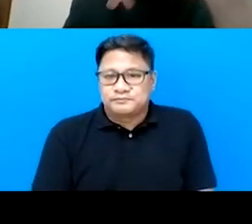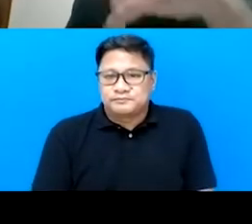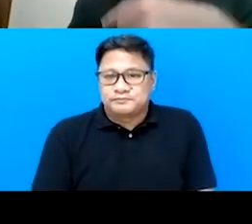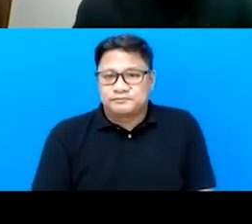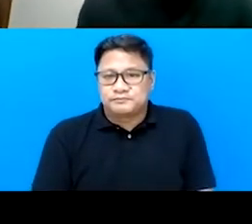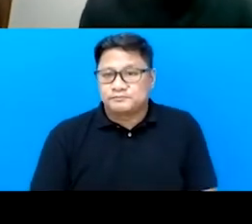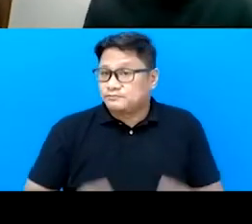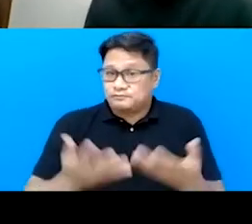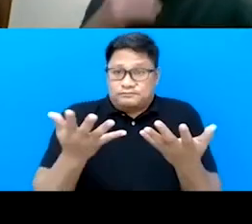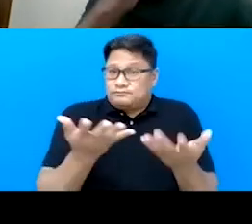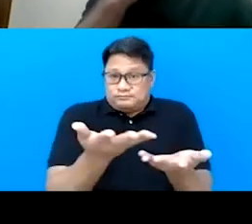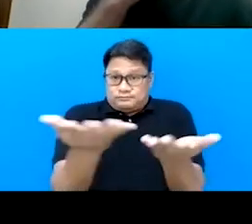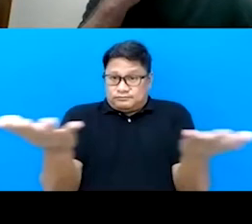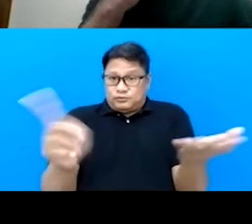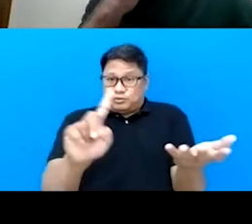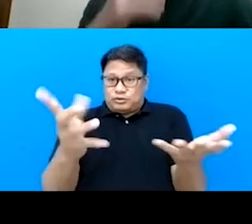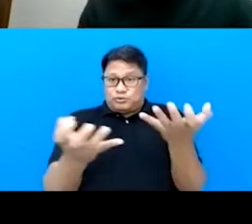Which way do you want to go?